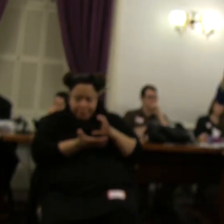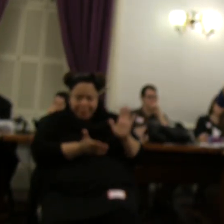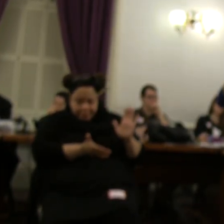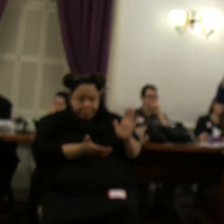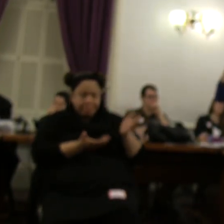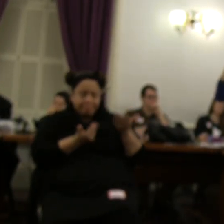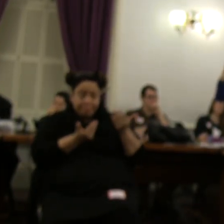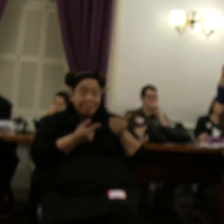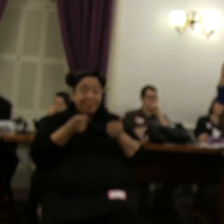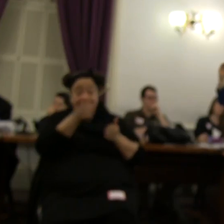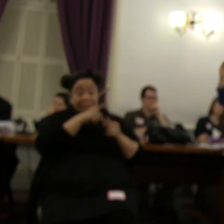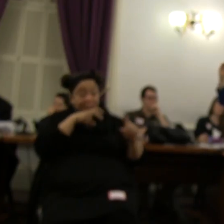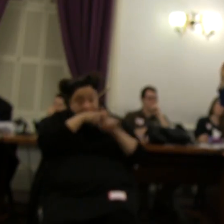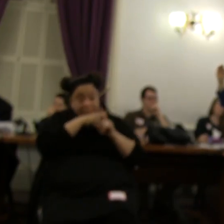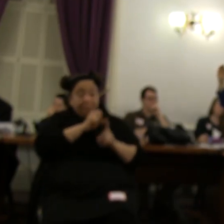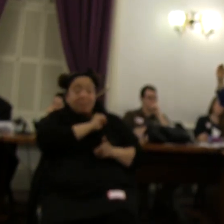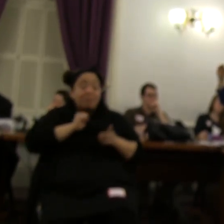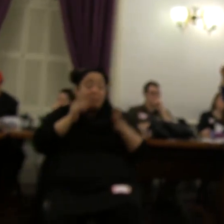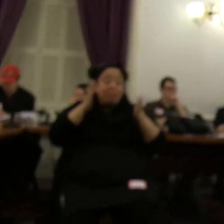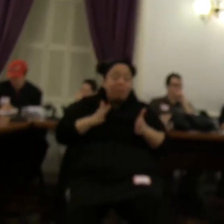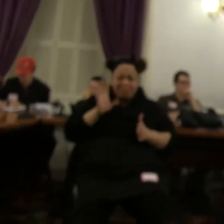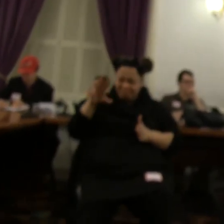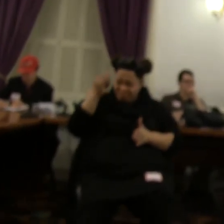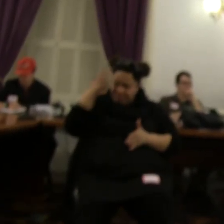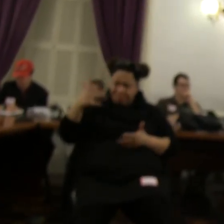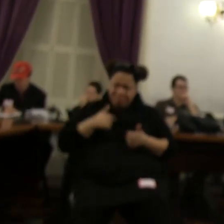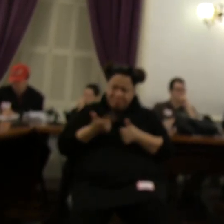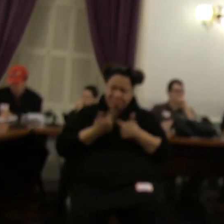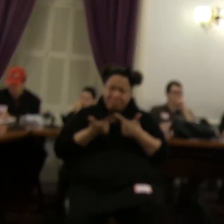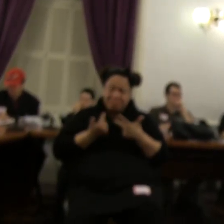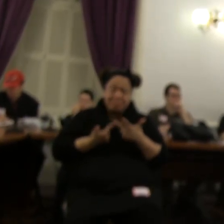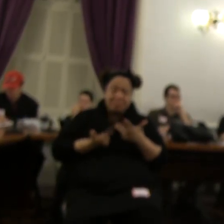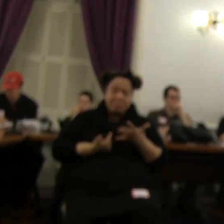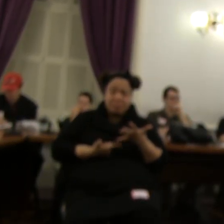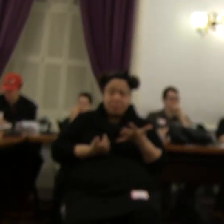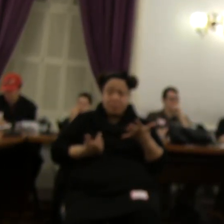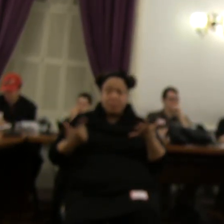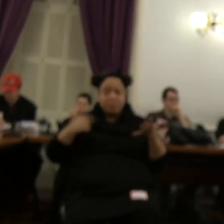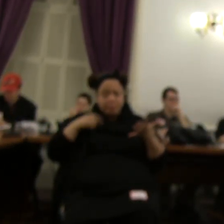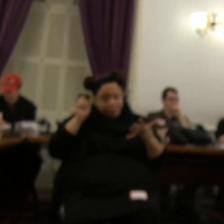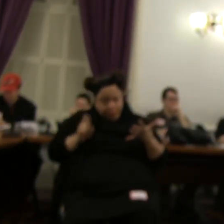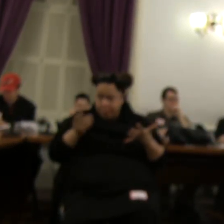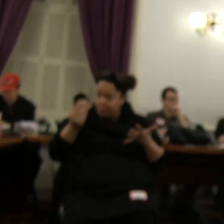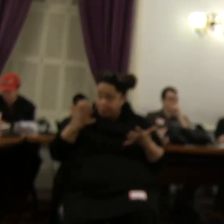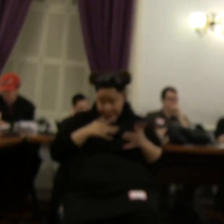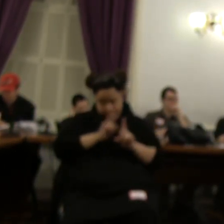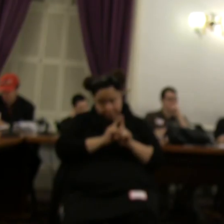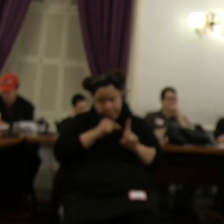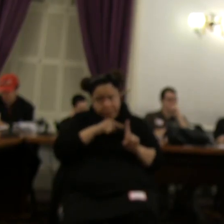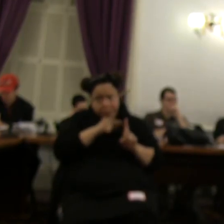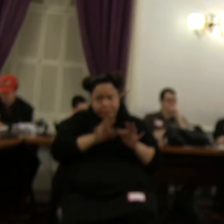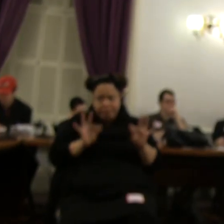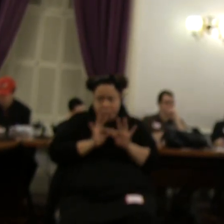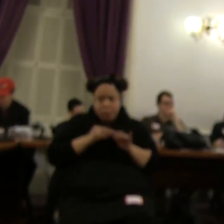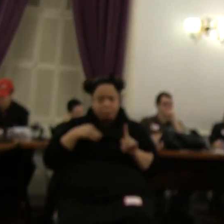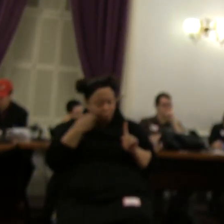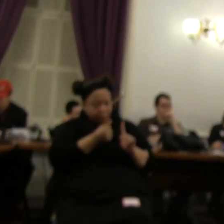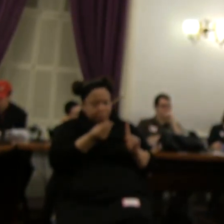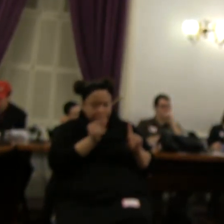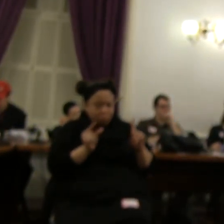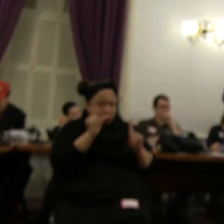that we've been talking about with the budget committees and that I hope you guys talk about with your senators and your representatives is